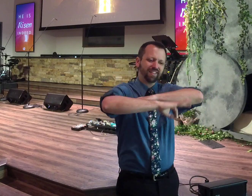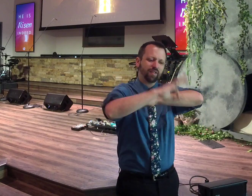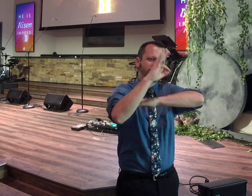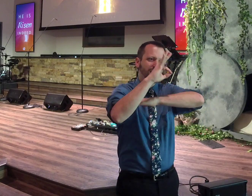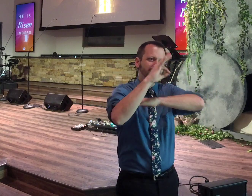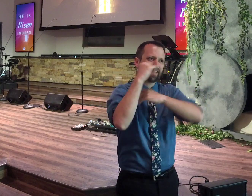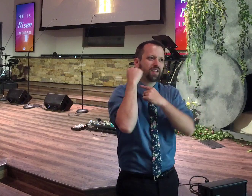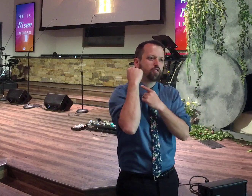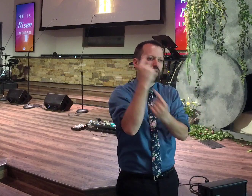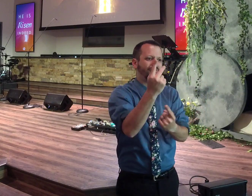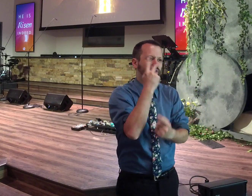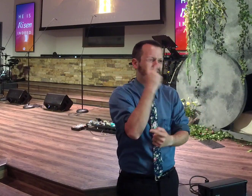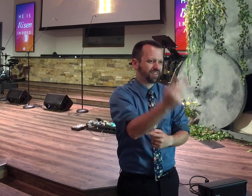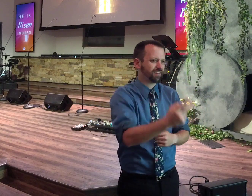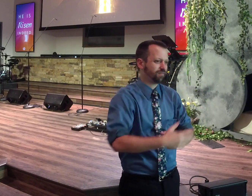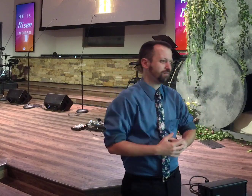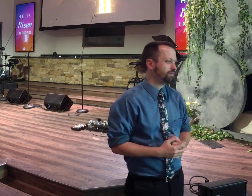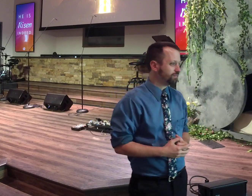ever seen.